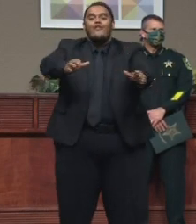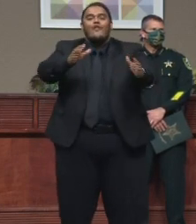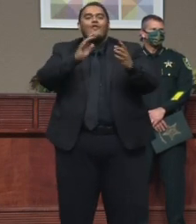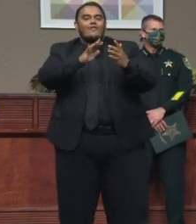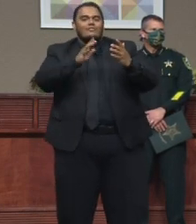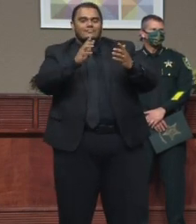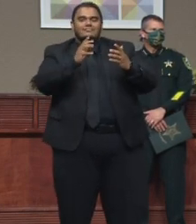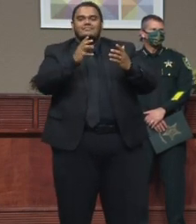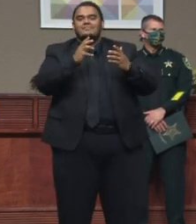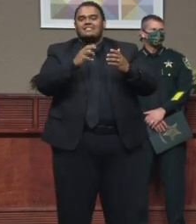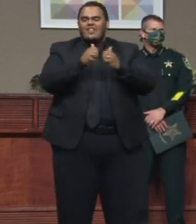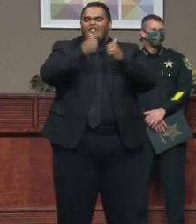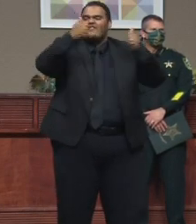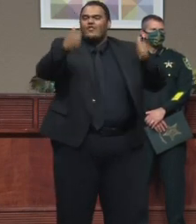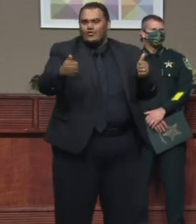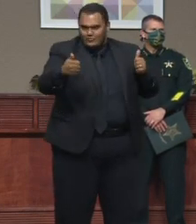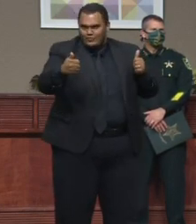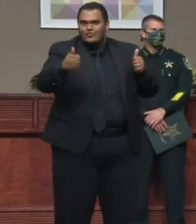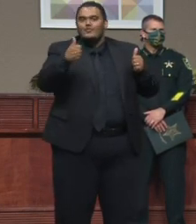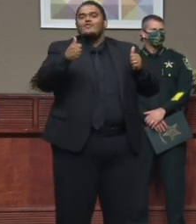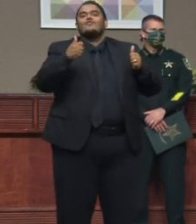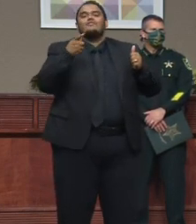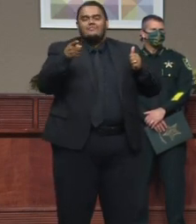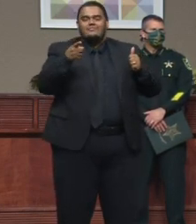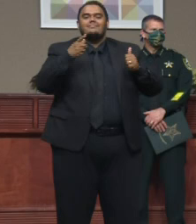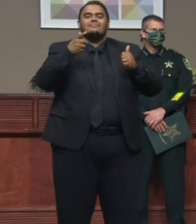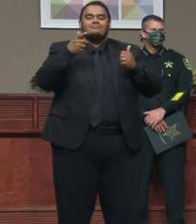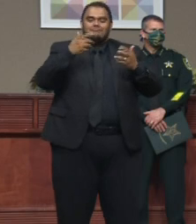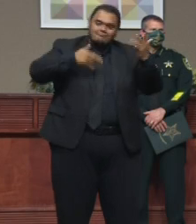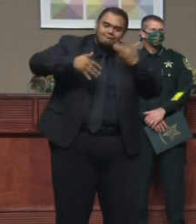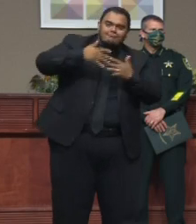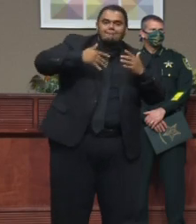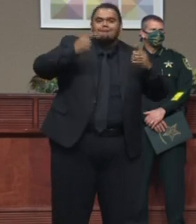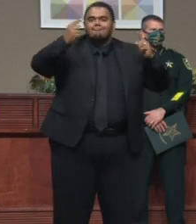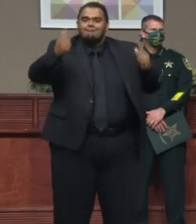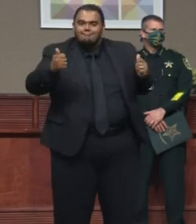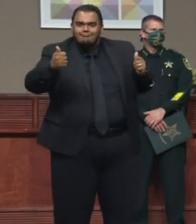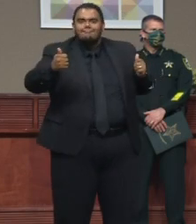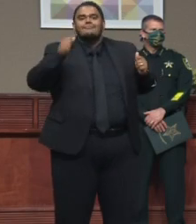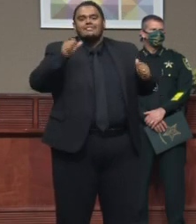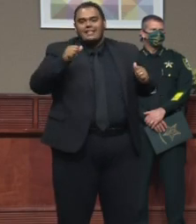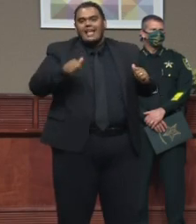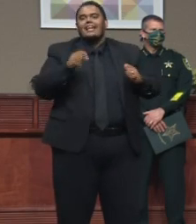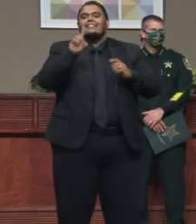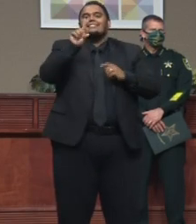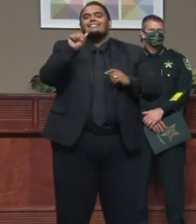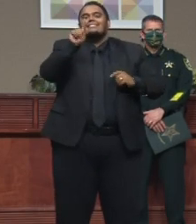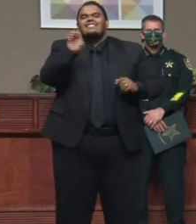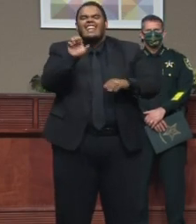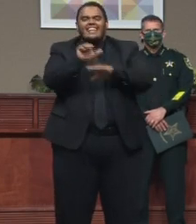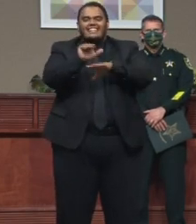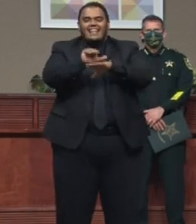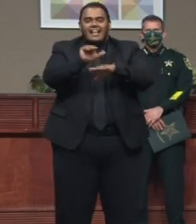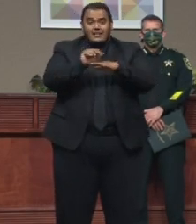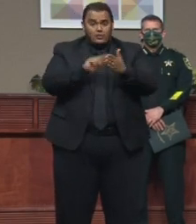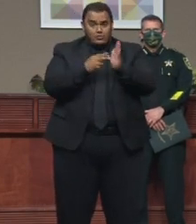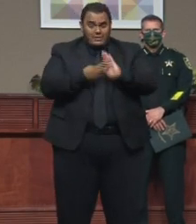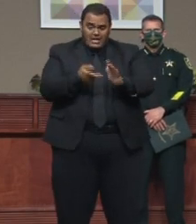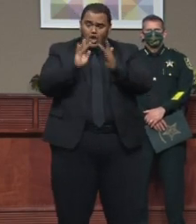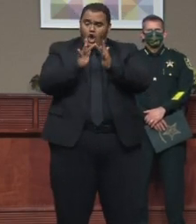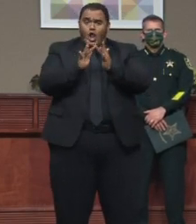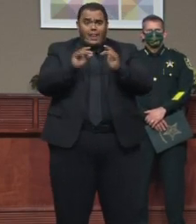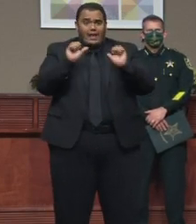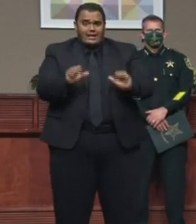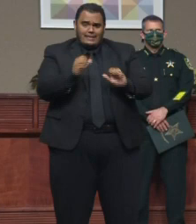that you and your significant other can watch together online or participate in together online.